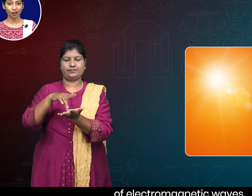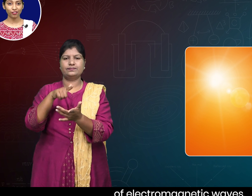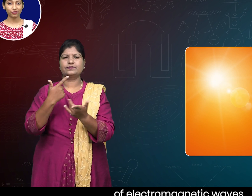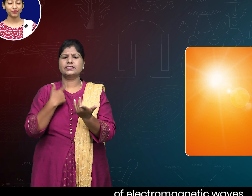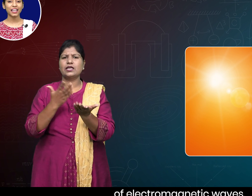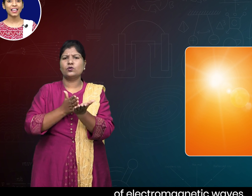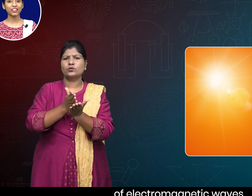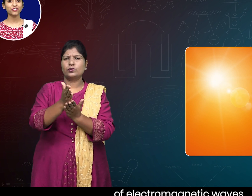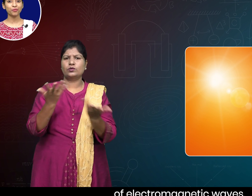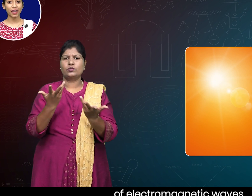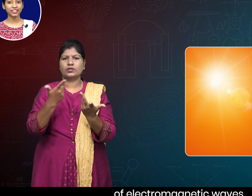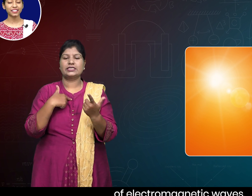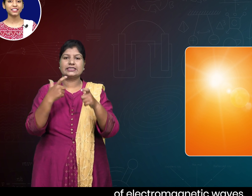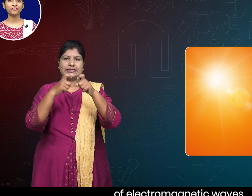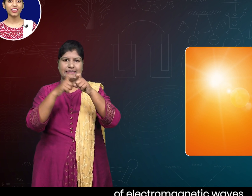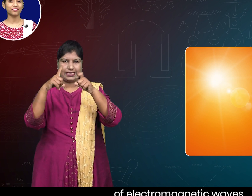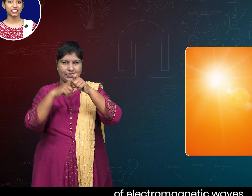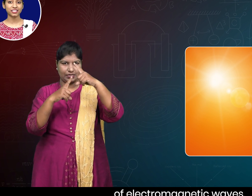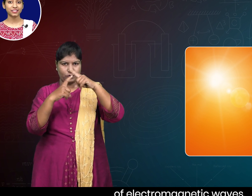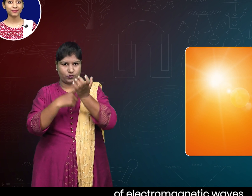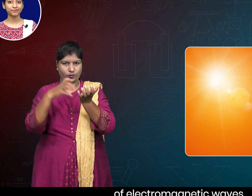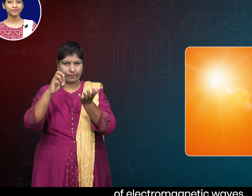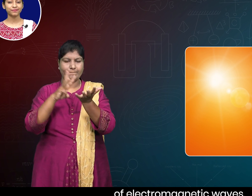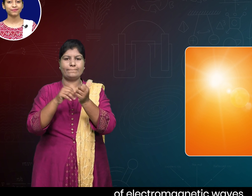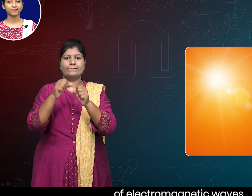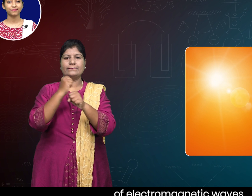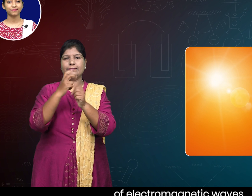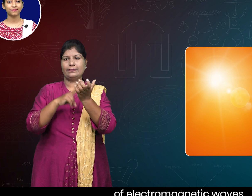means of electromagnetic waves.